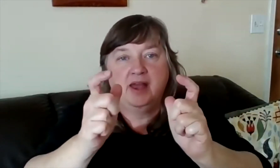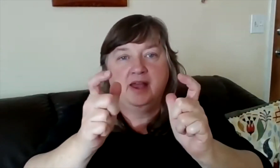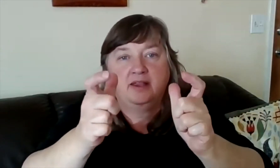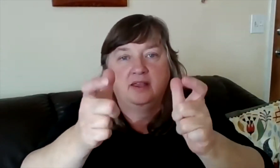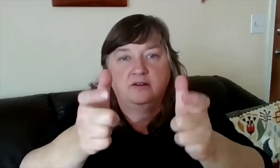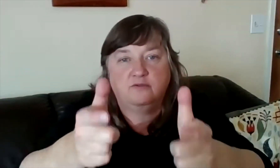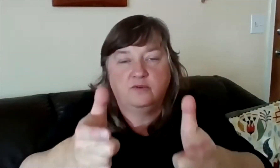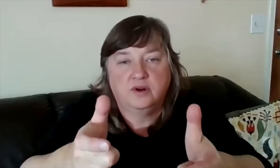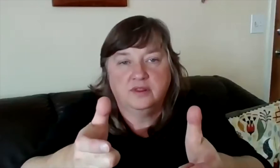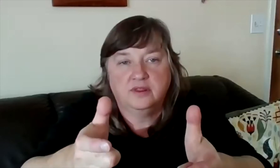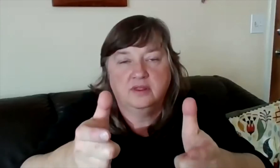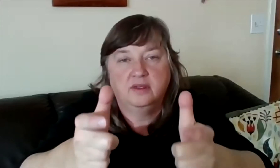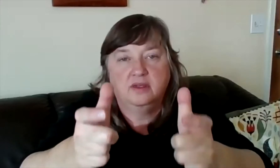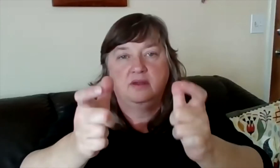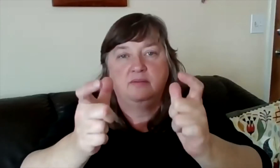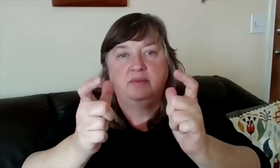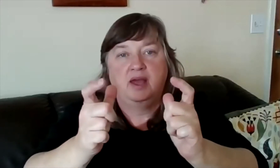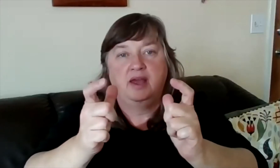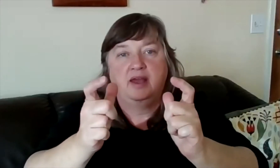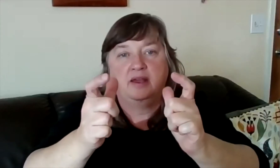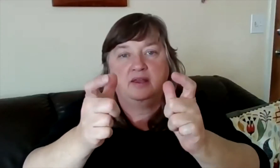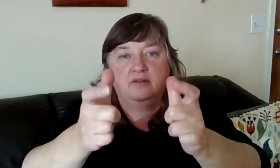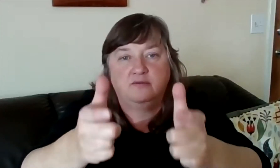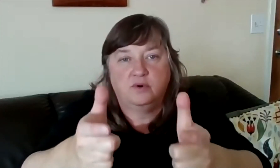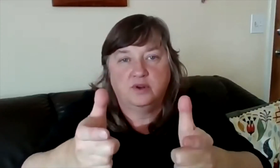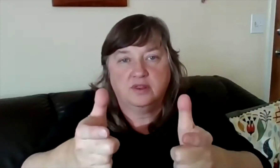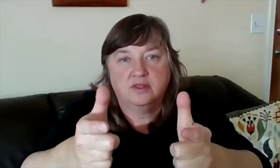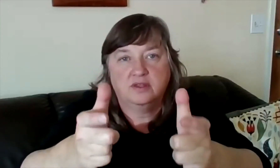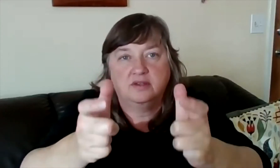Back and forth, back and forth.